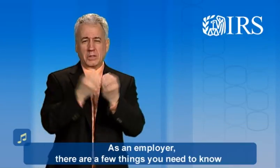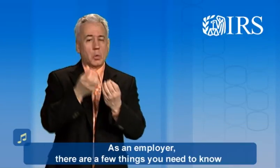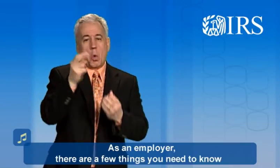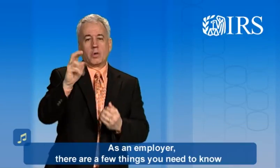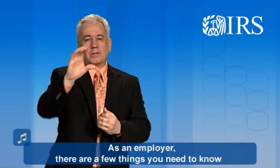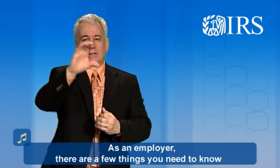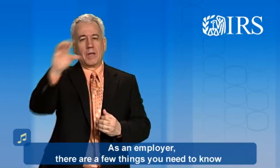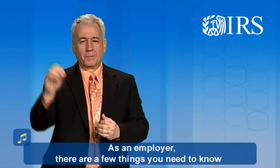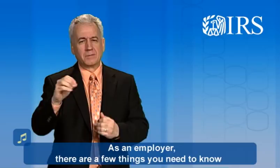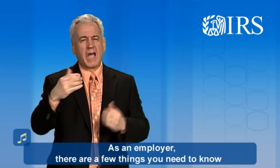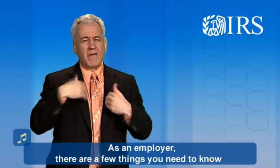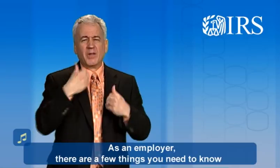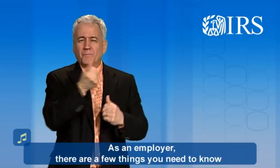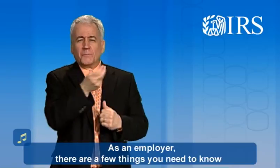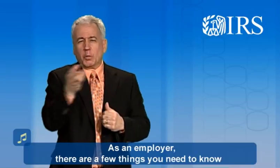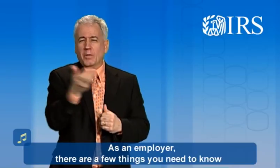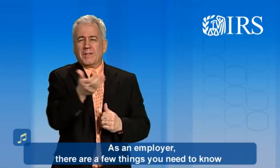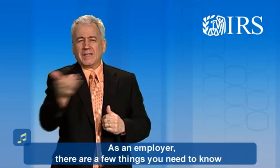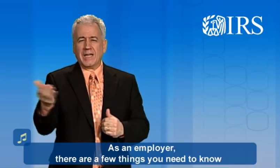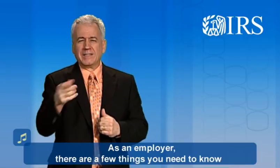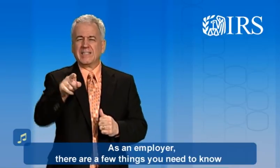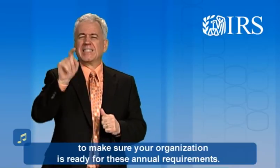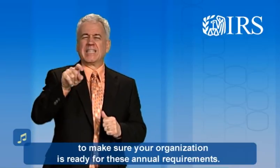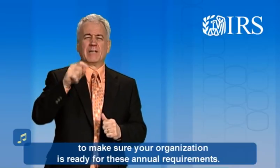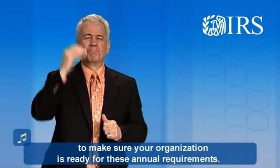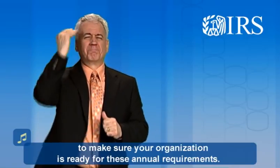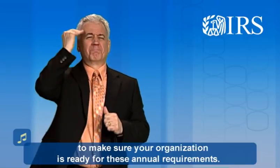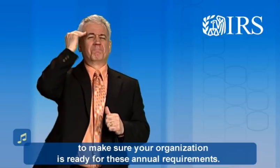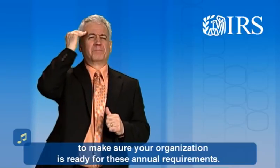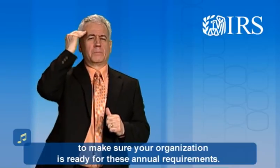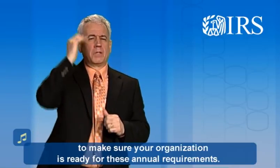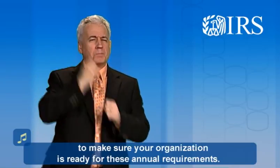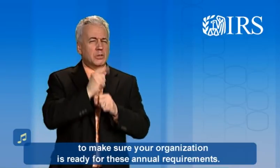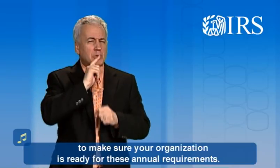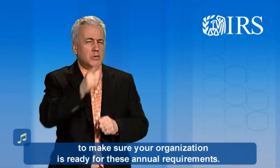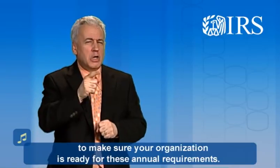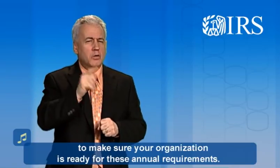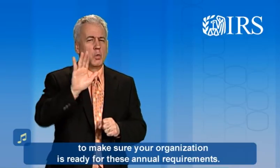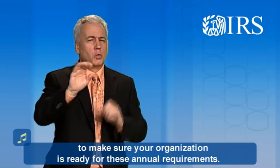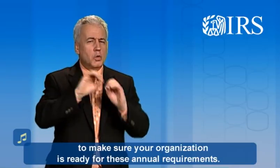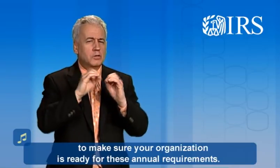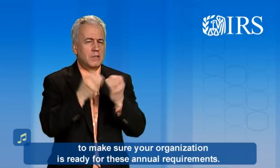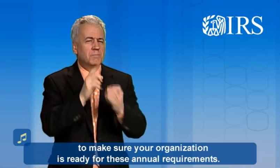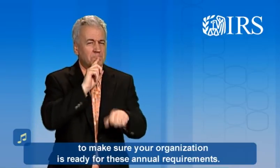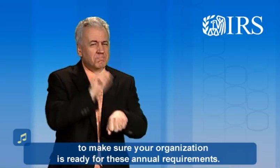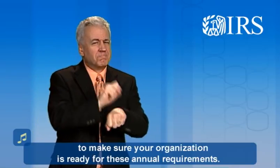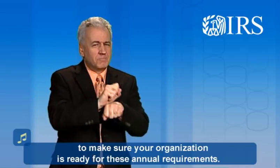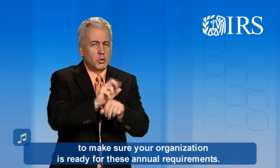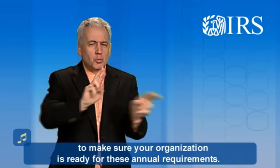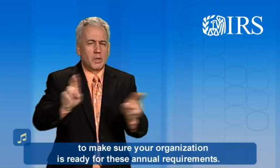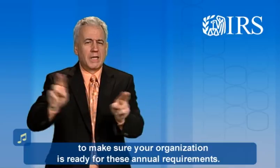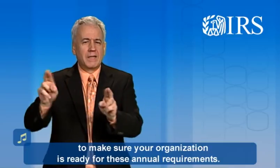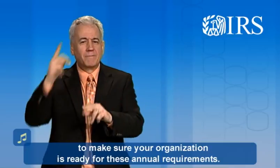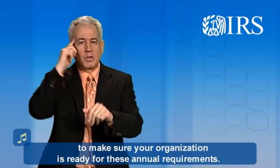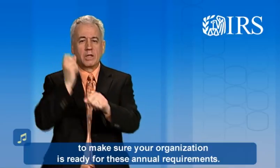As an employer, there are a few things you need to know to make sure your organization is ready for these annual requirements.